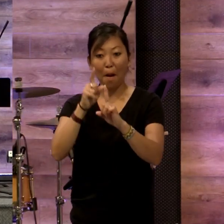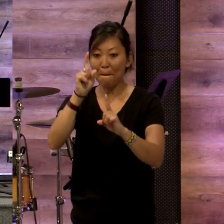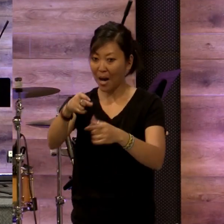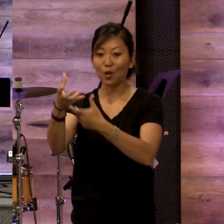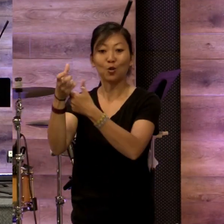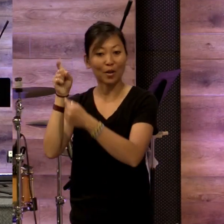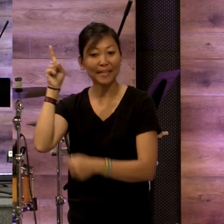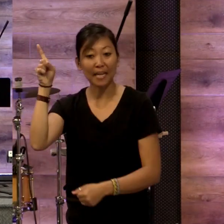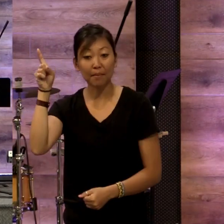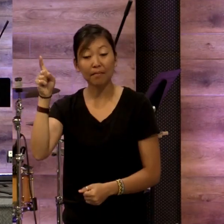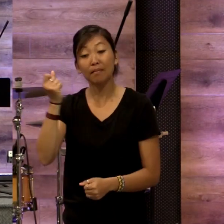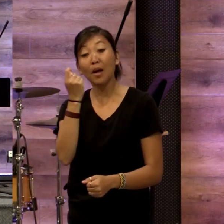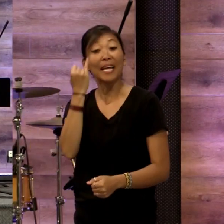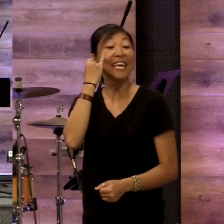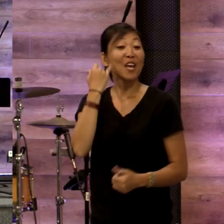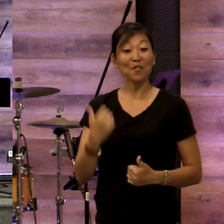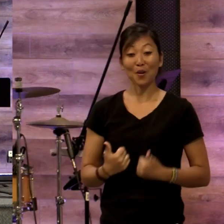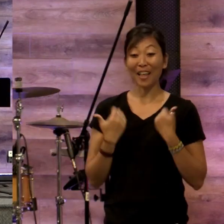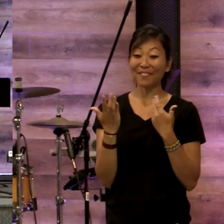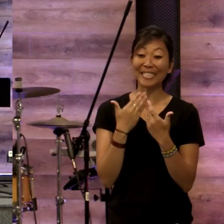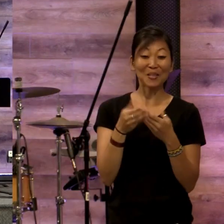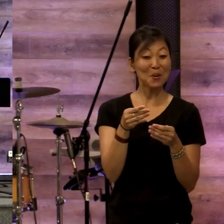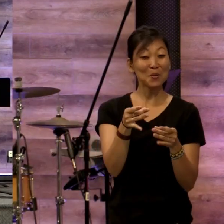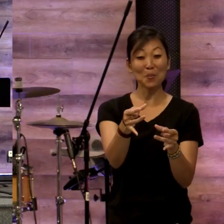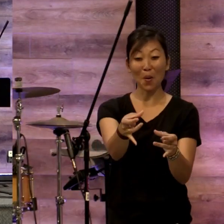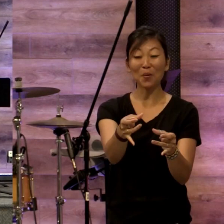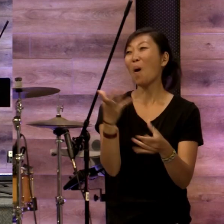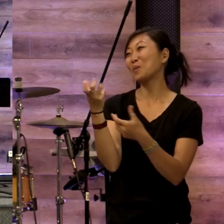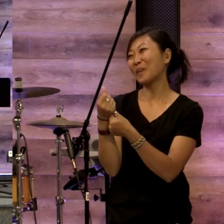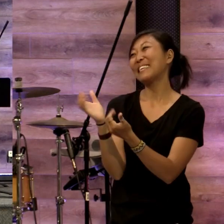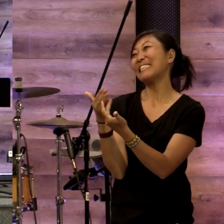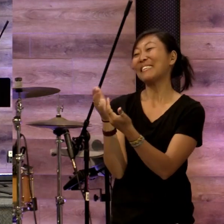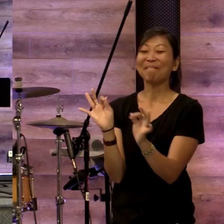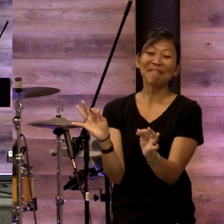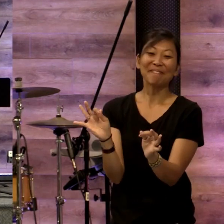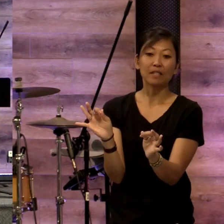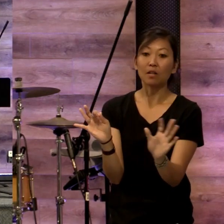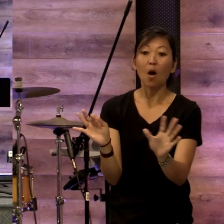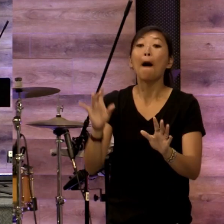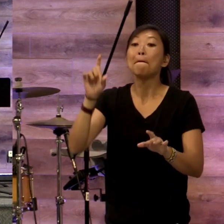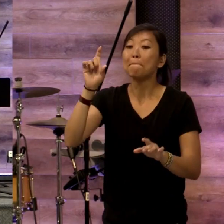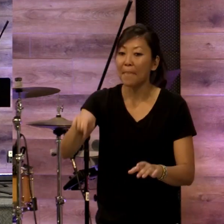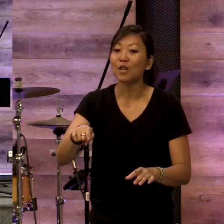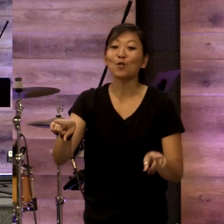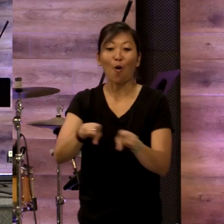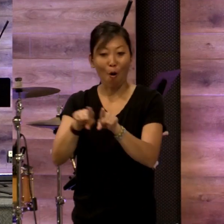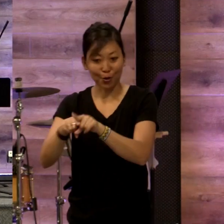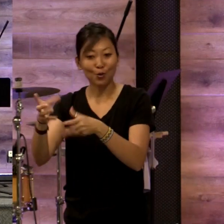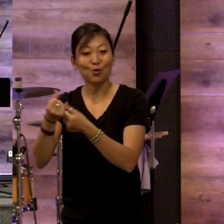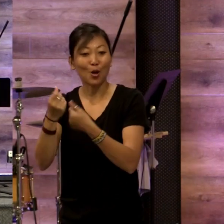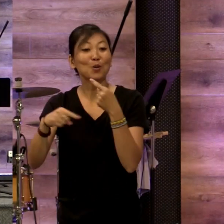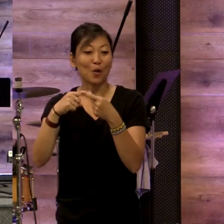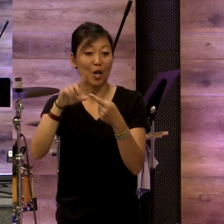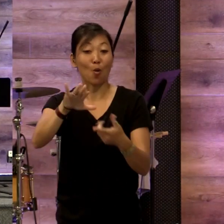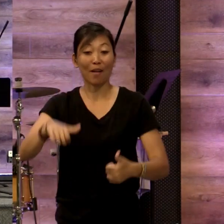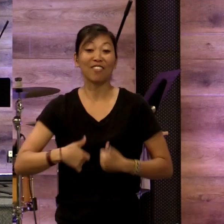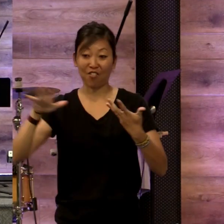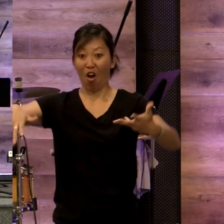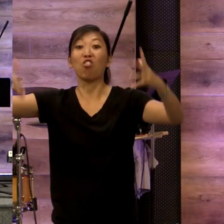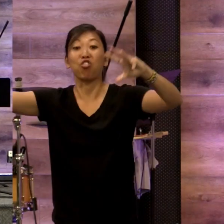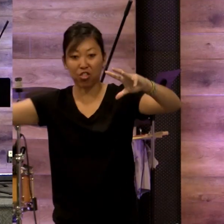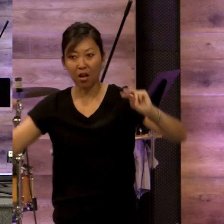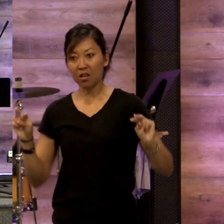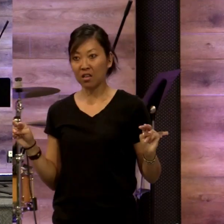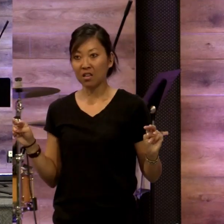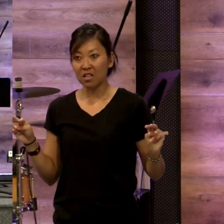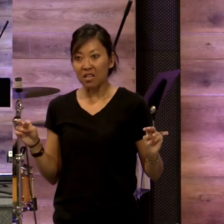when things are going well that we struggle to trust God. It's when things don't seem to line up with what our expectations were or what we thought God might have